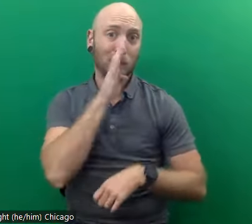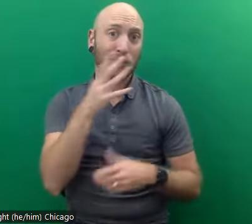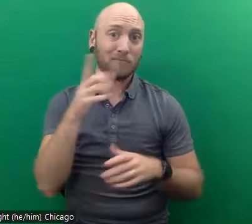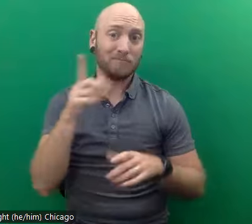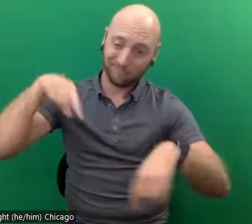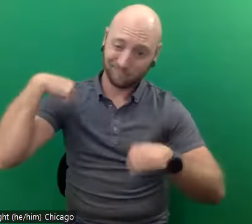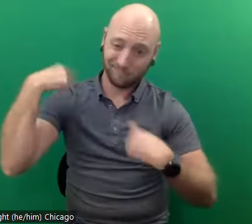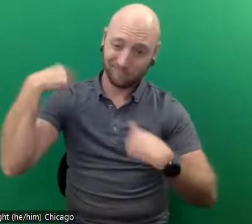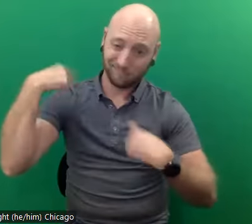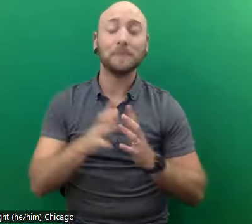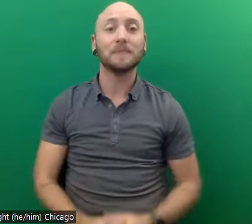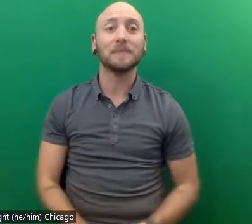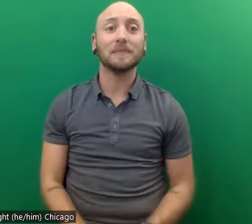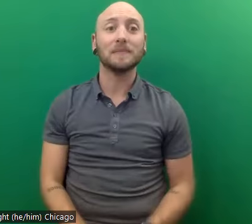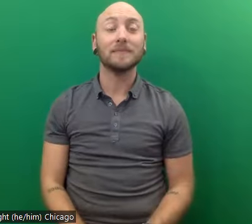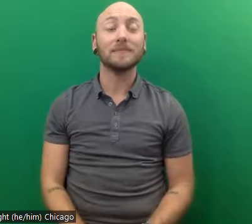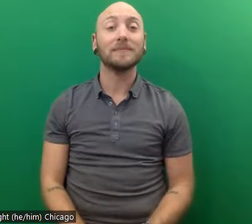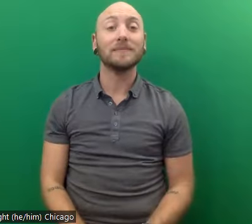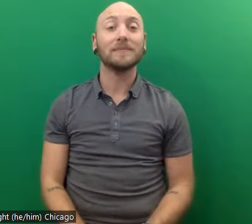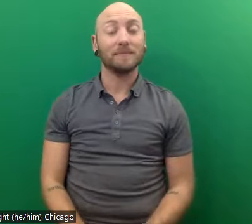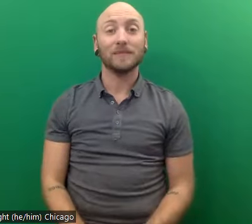I'm a member of the New Jersey Young People,